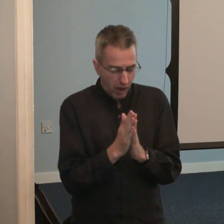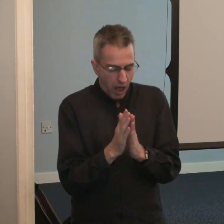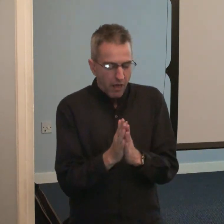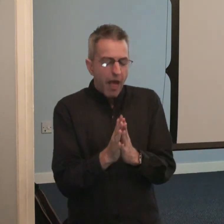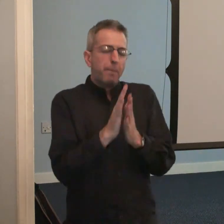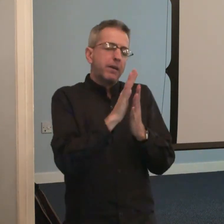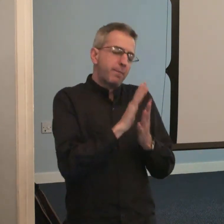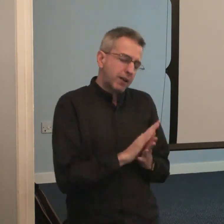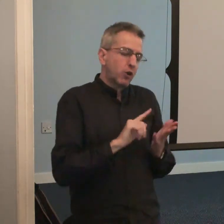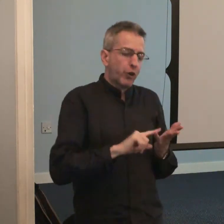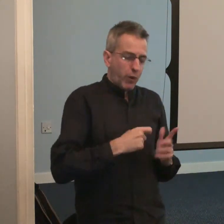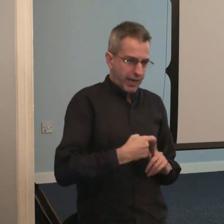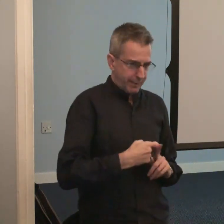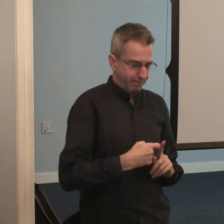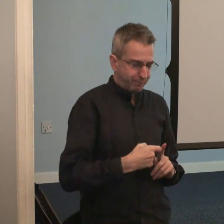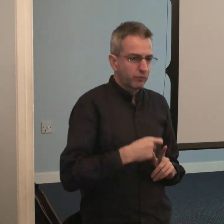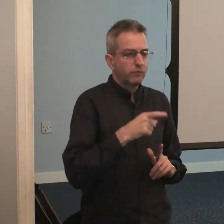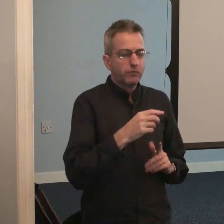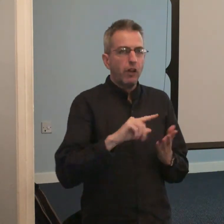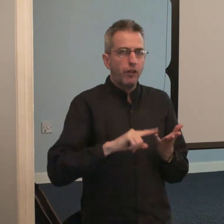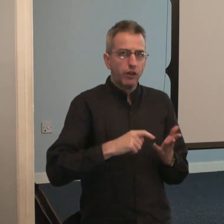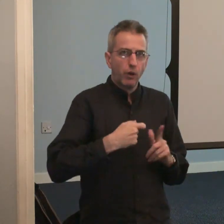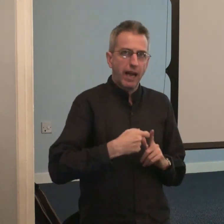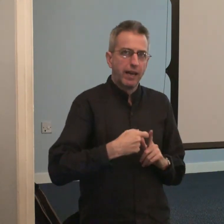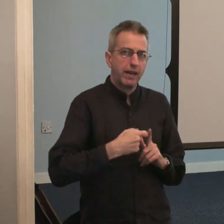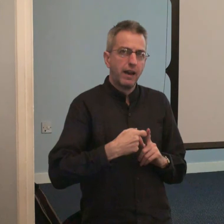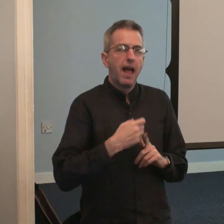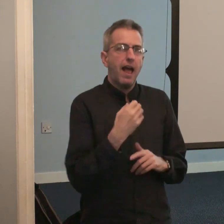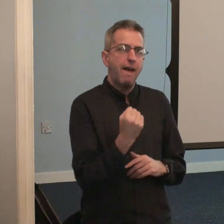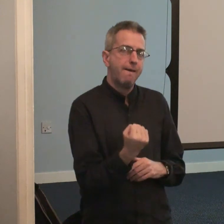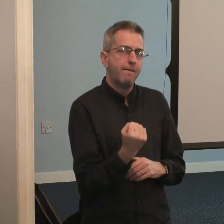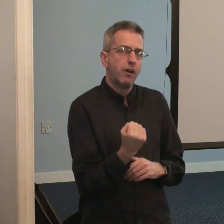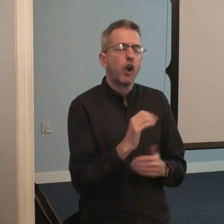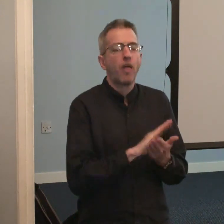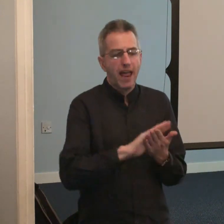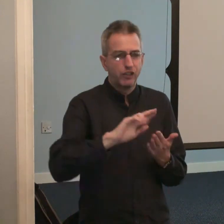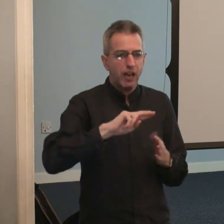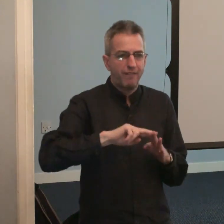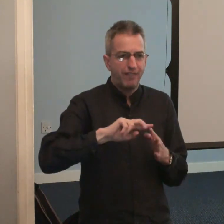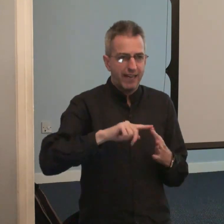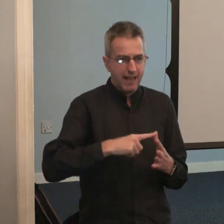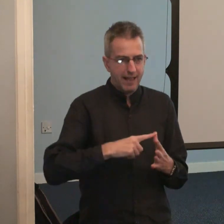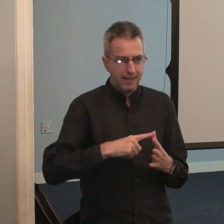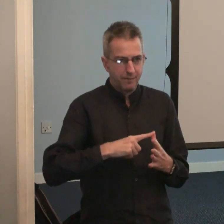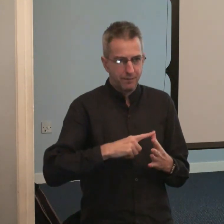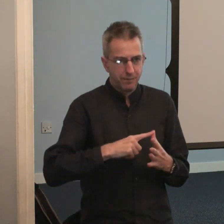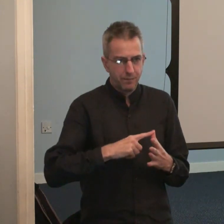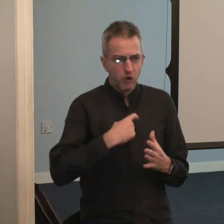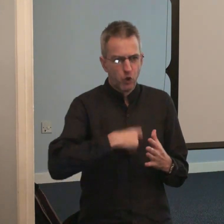would also have a look at your gene ancestry, just to add in a wee bit more information about that organisation. Now, here